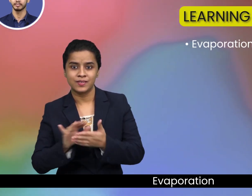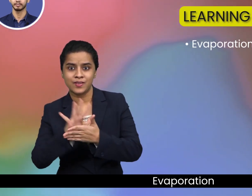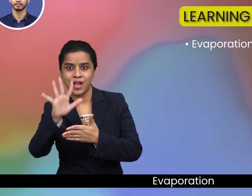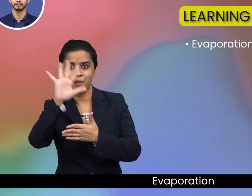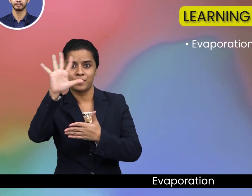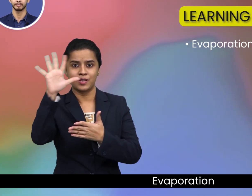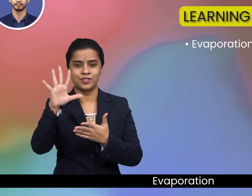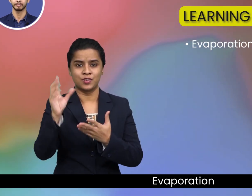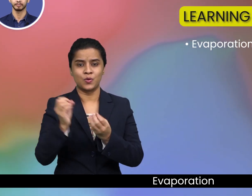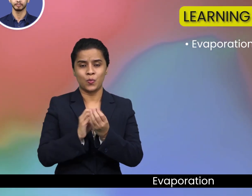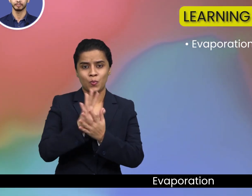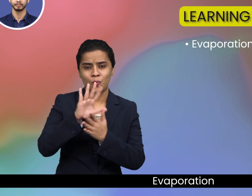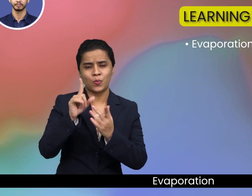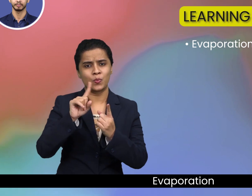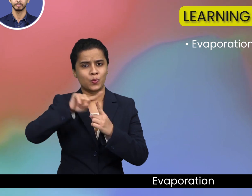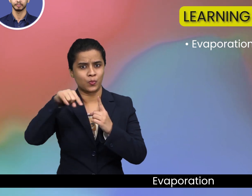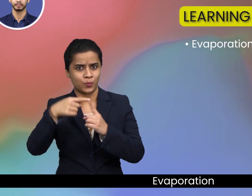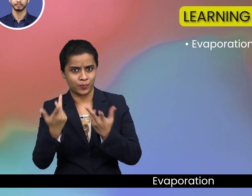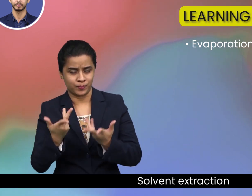evaporation,